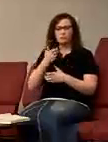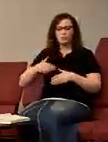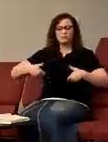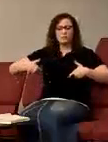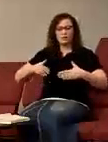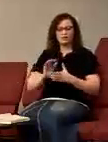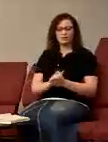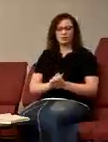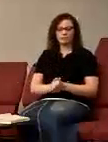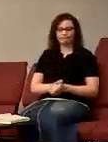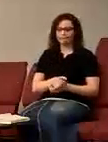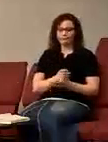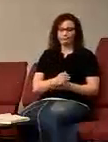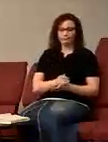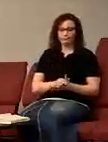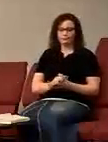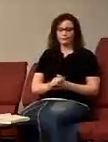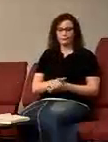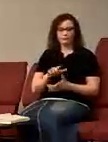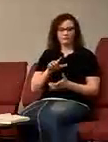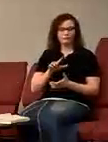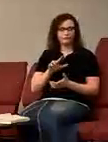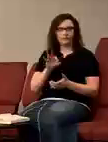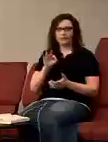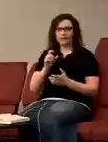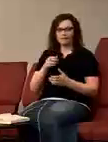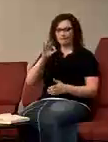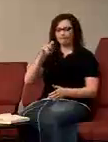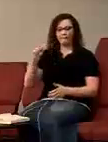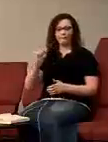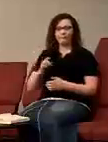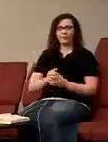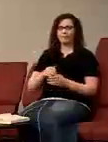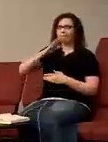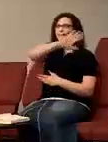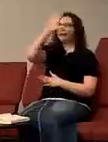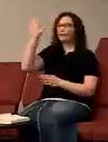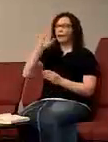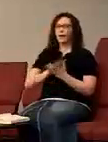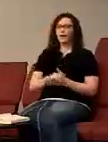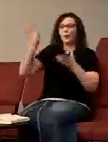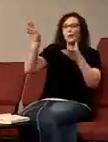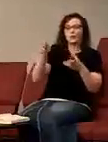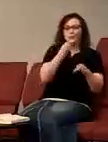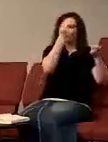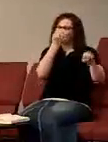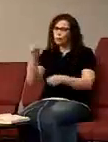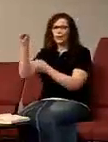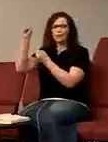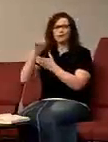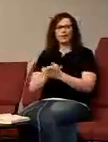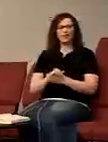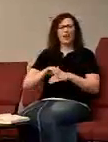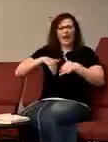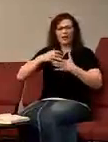know, and they're trying, you know, pulling their hands up, and they're just swinging around and just, you know, well, how did they get so strong?